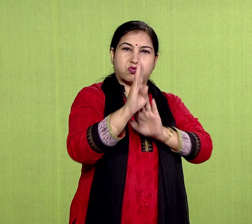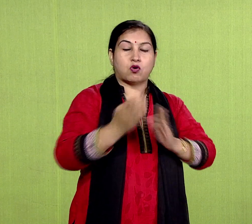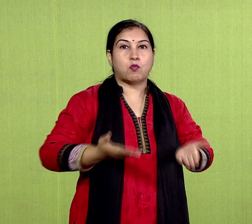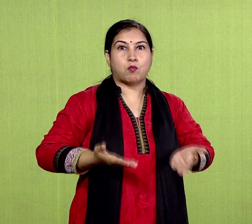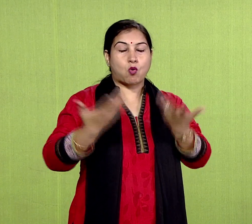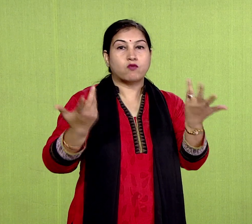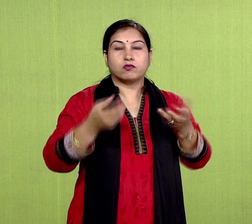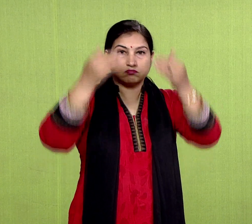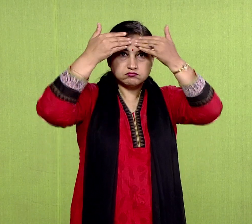philosophy,